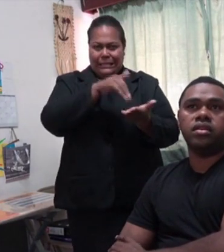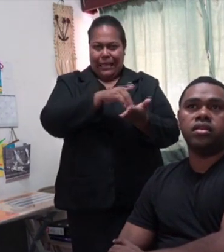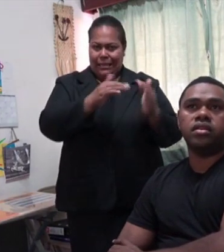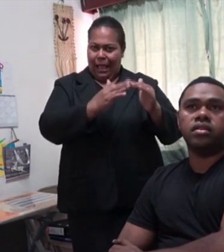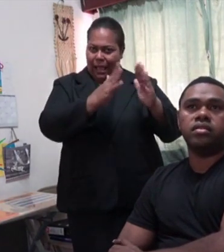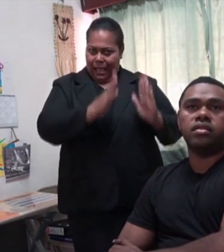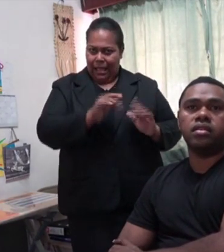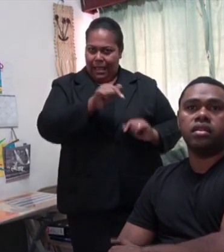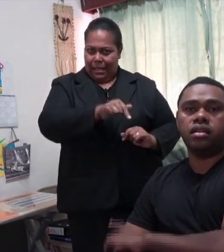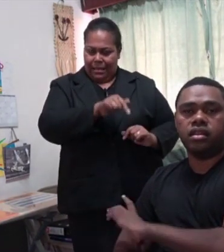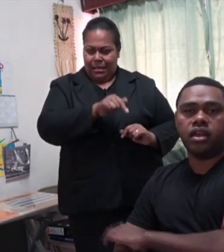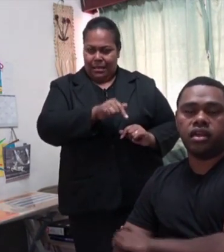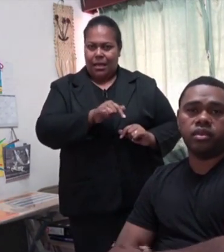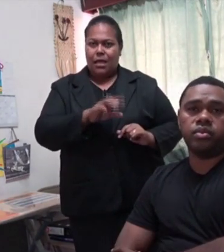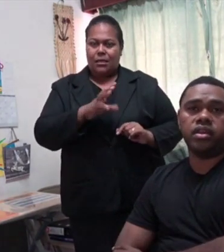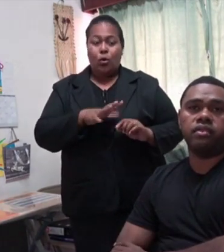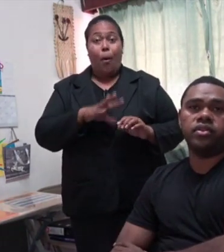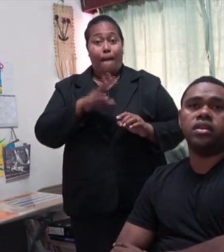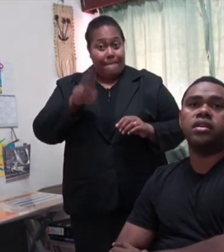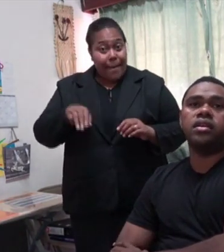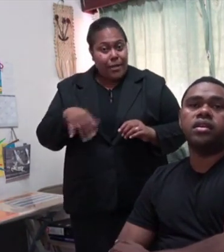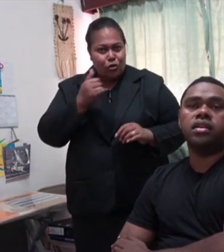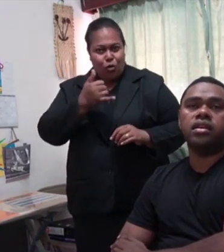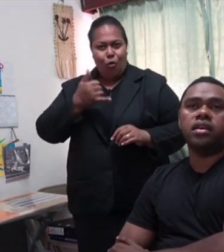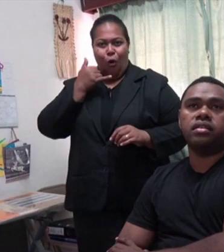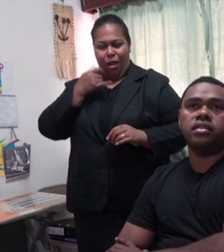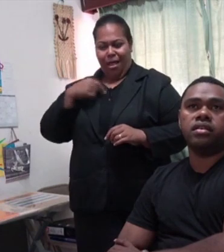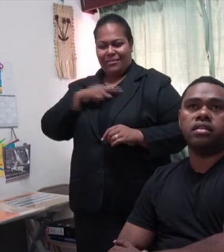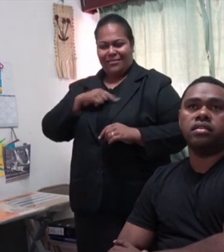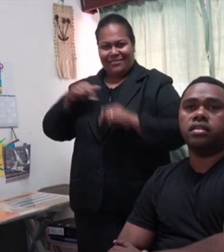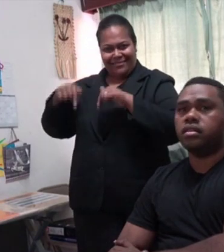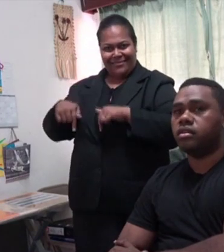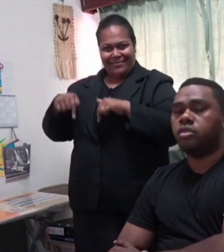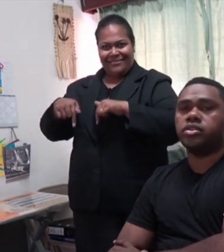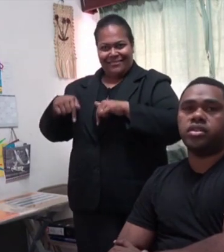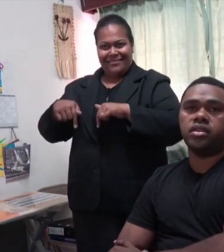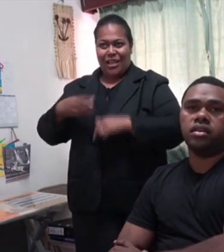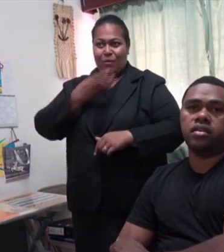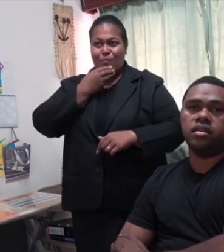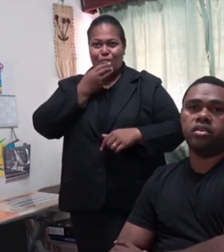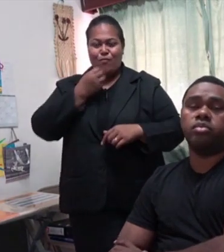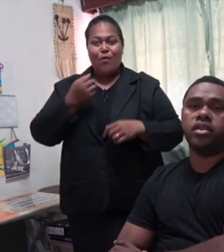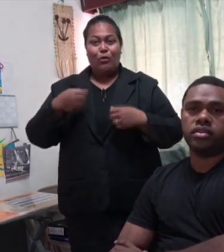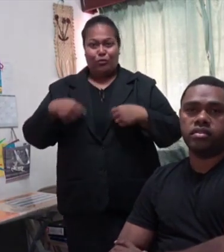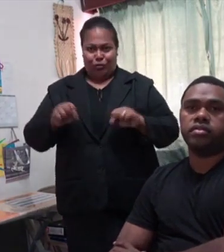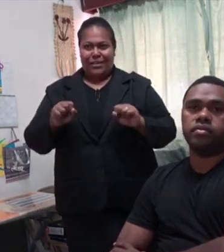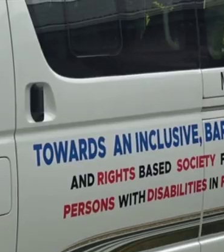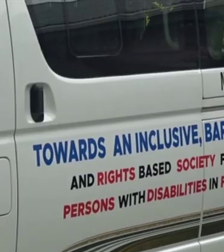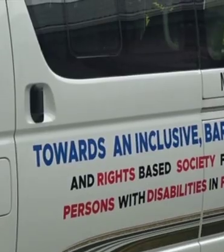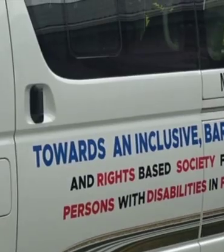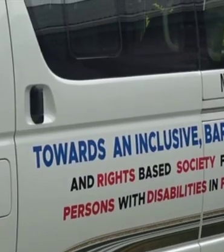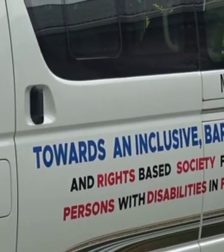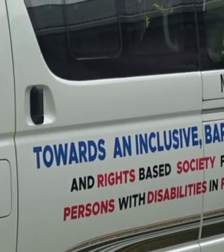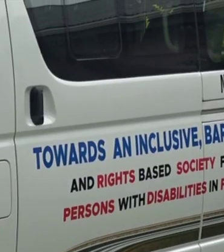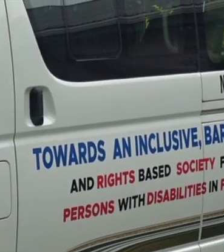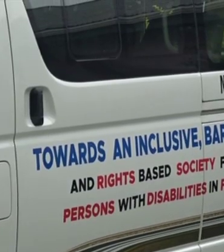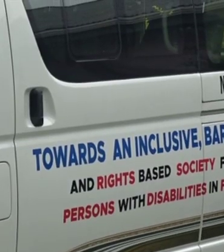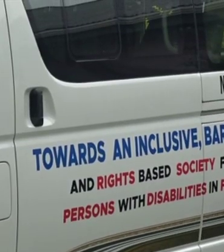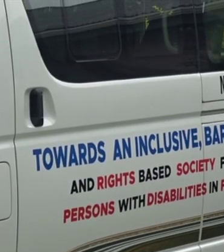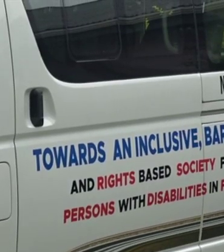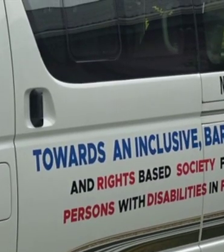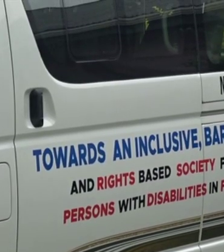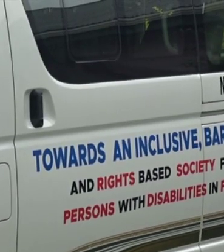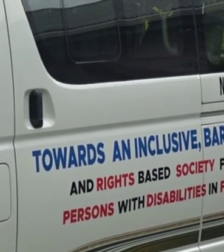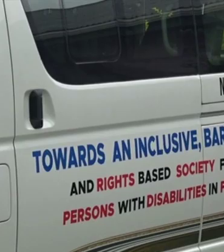to the line that we have here at the operations center at the complex. The center will be